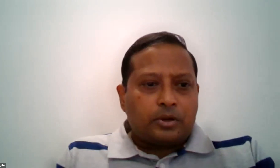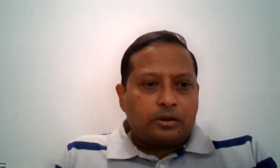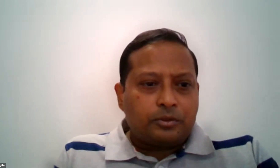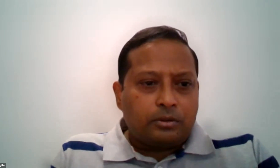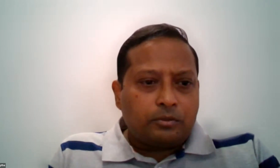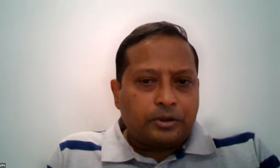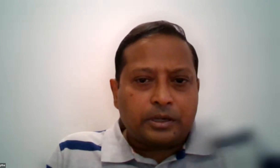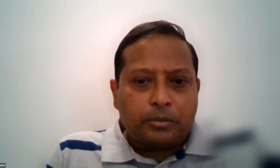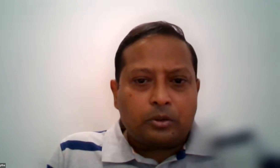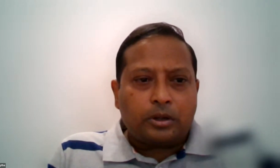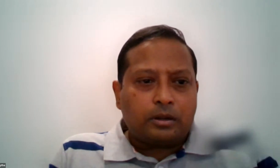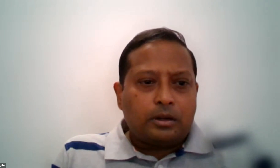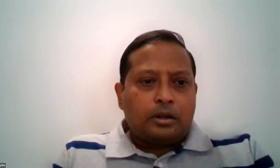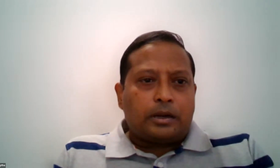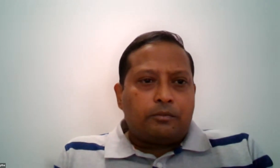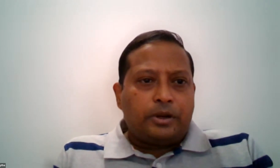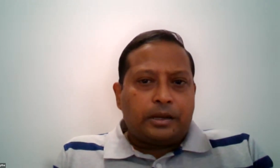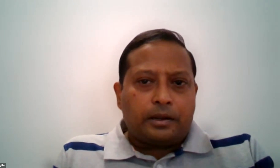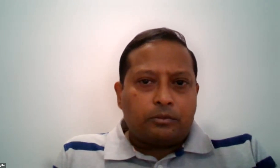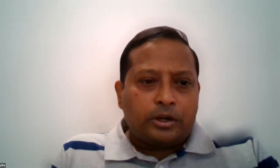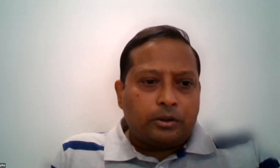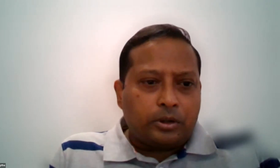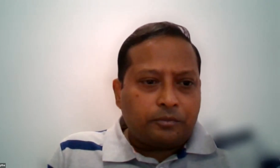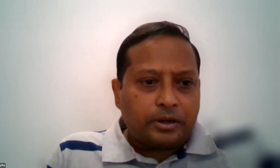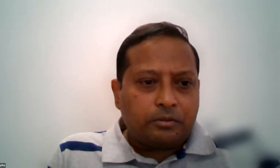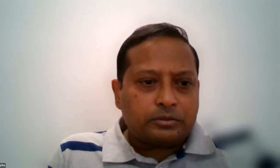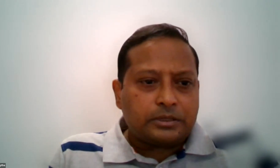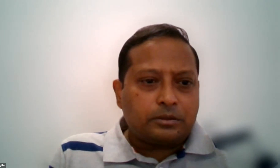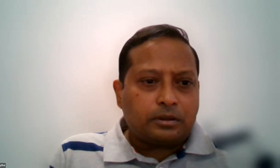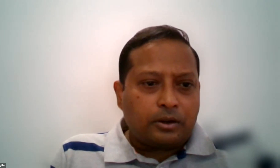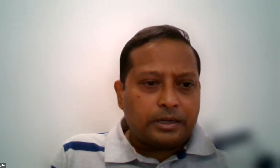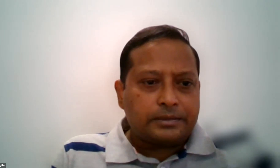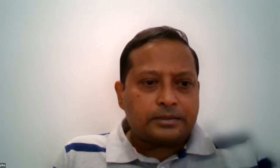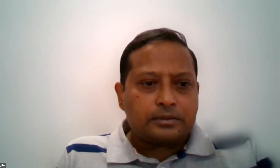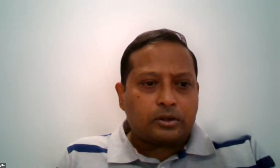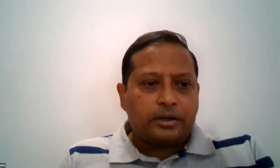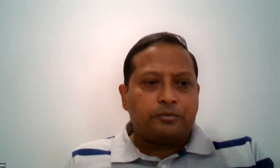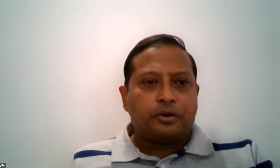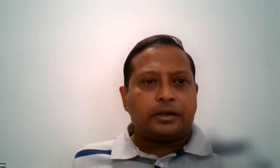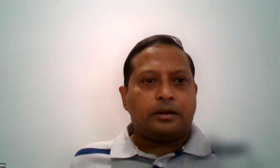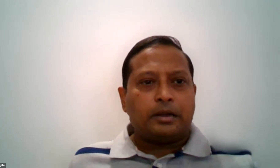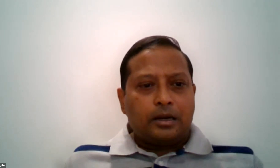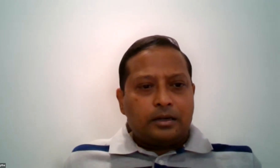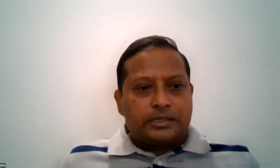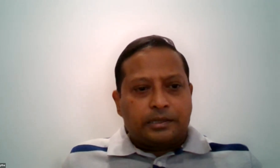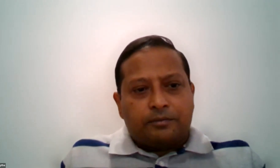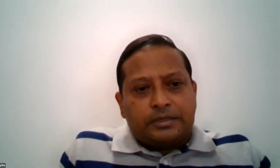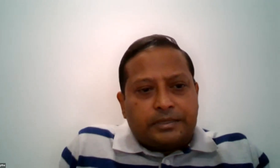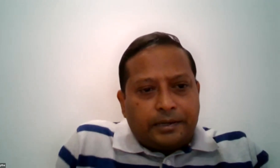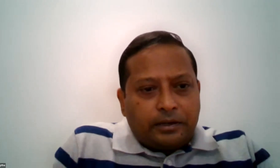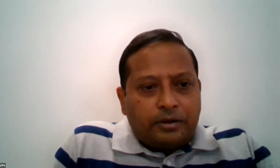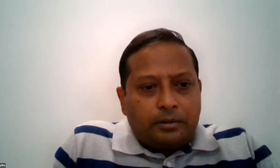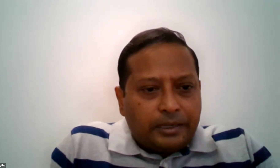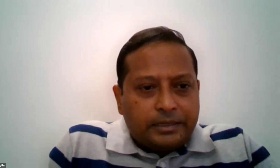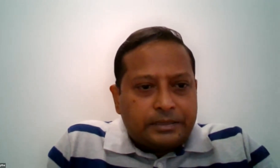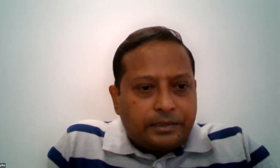has done wonderful work in Baroda, and we can have 20-25 such organizations already working district level,